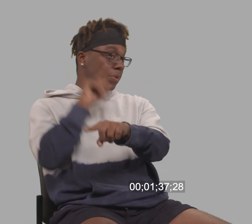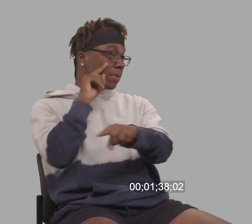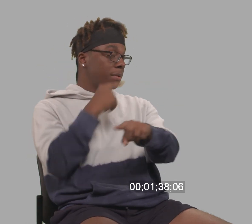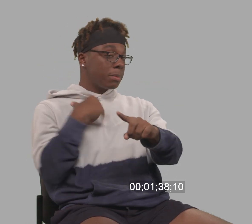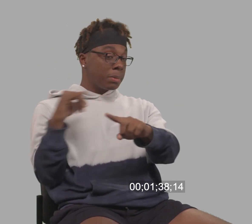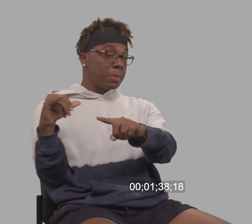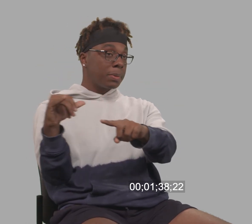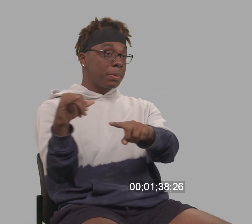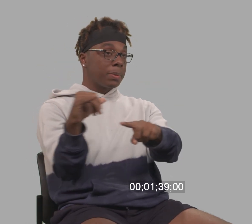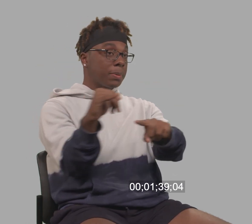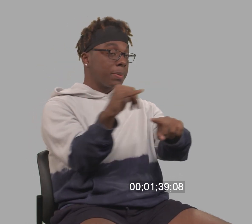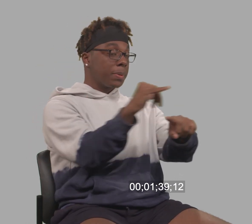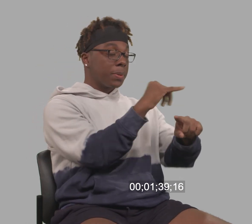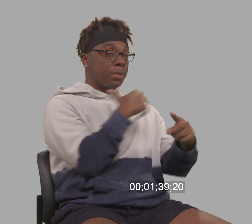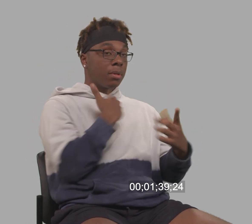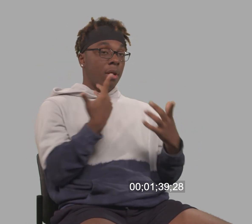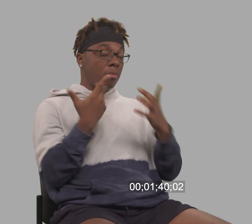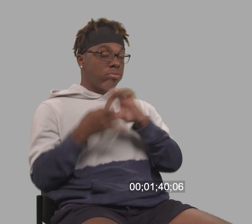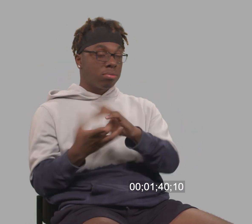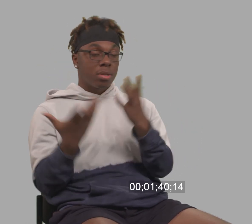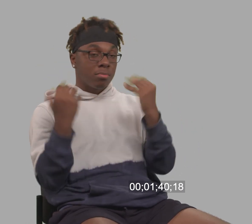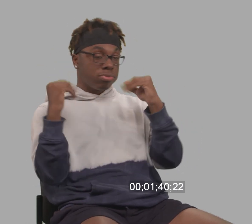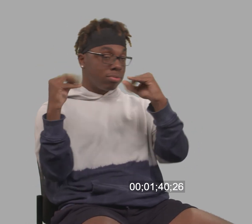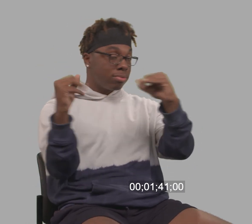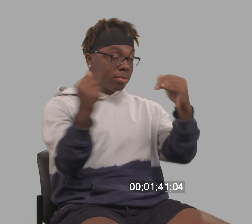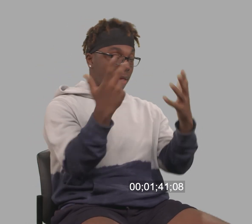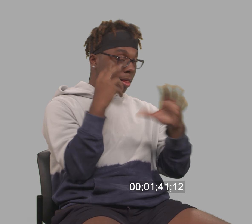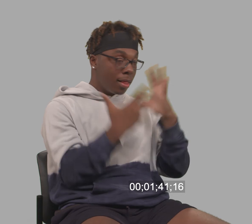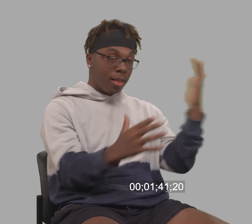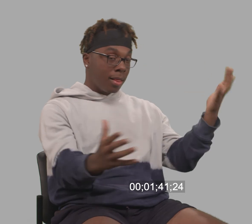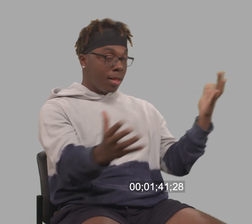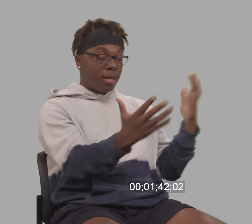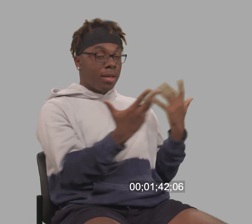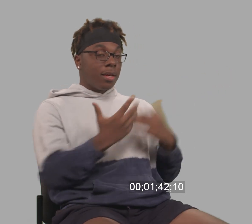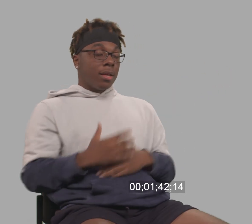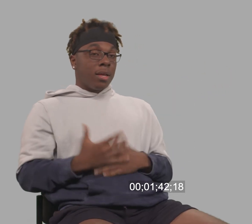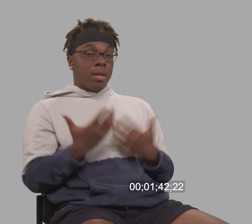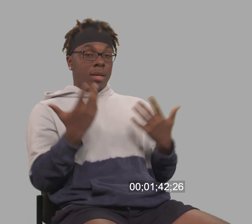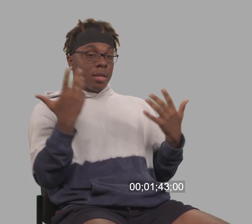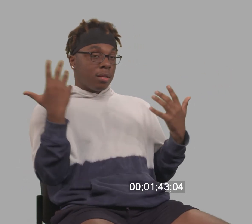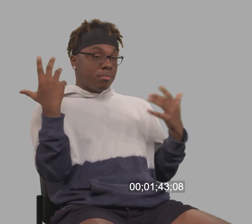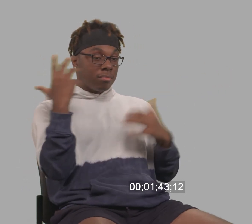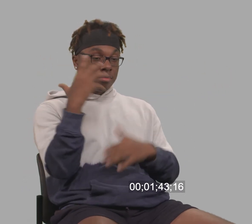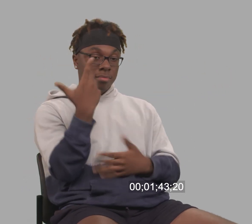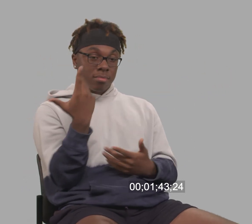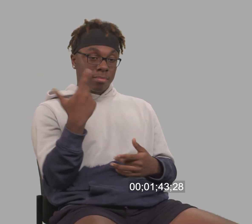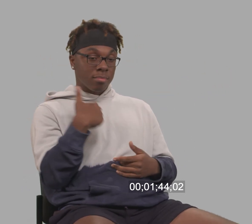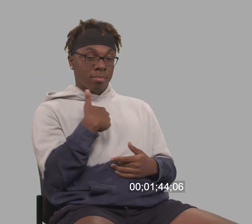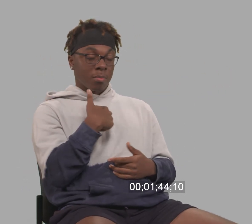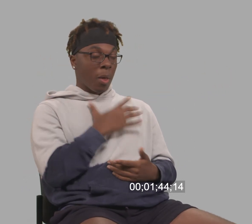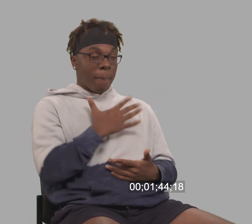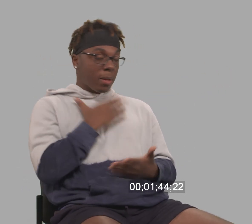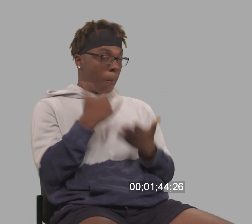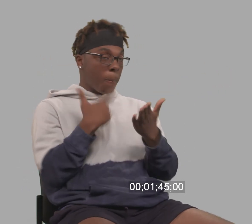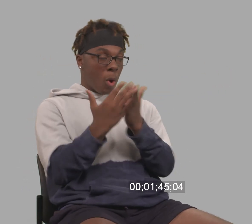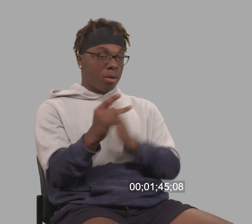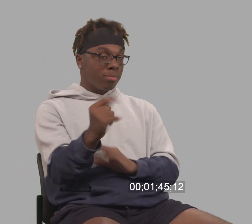RIT and TID, and there were deaf people all around, which was so nice because everyone was able to communicate in the same language.